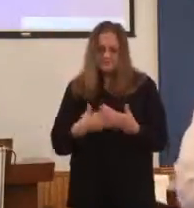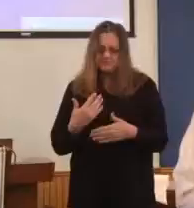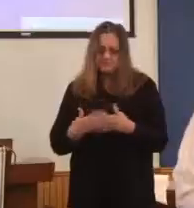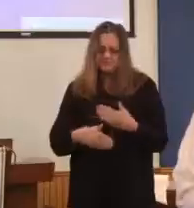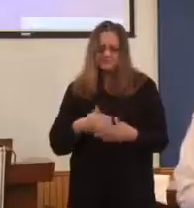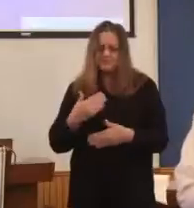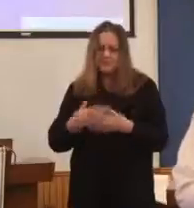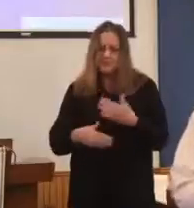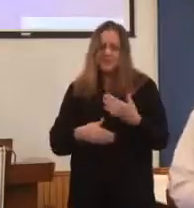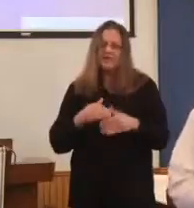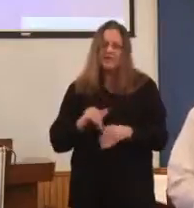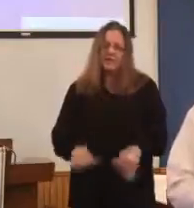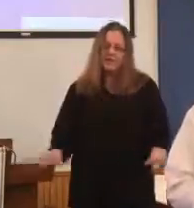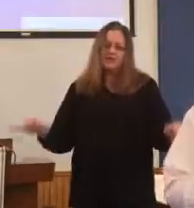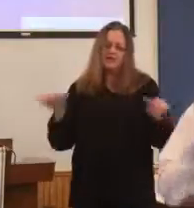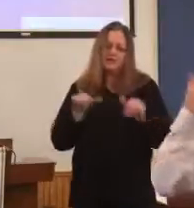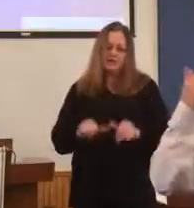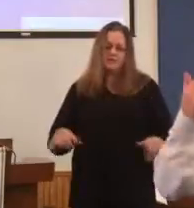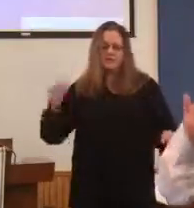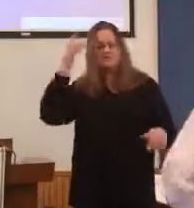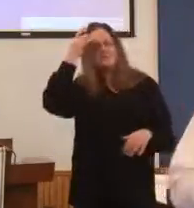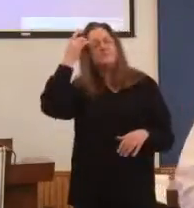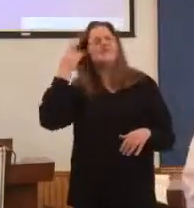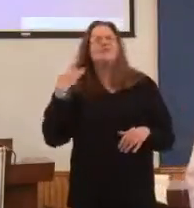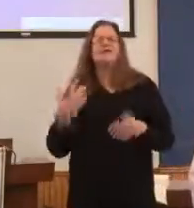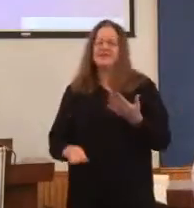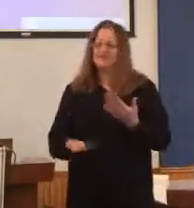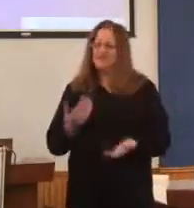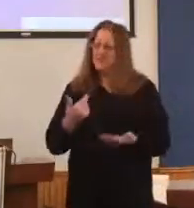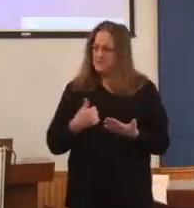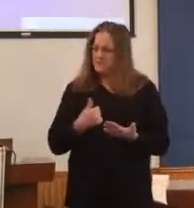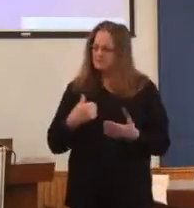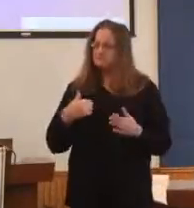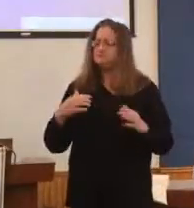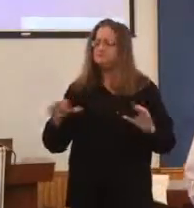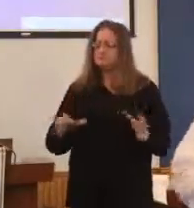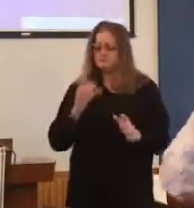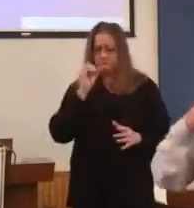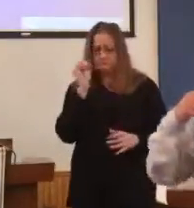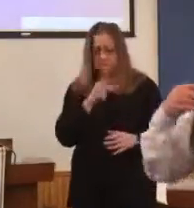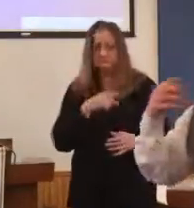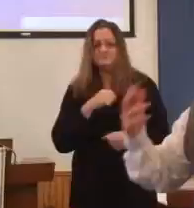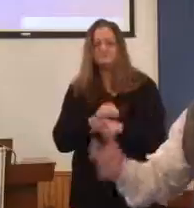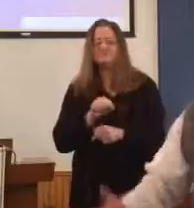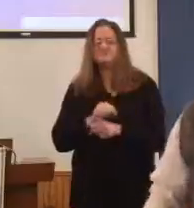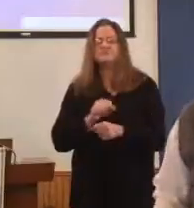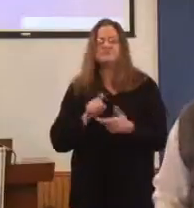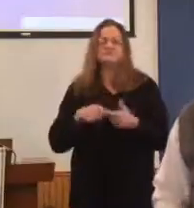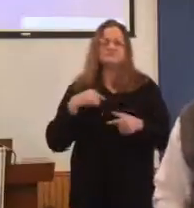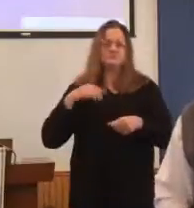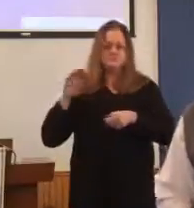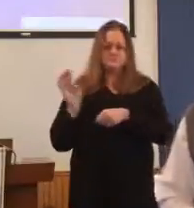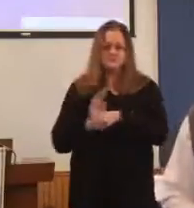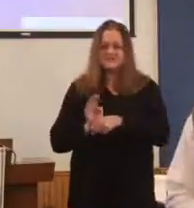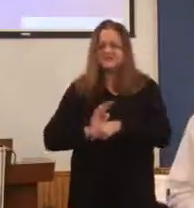And after a while, we may find that we've made a living. We may find that we've been